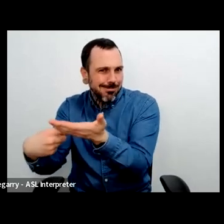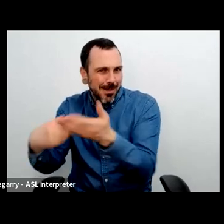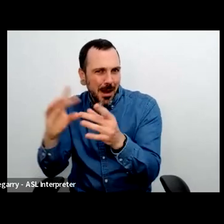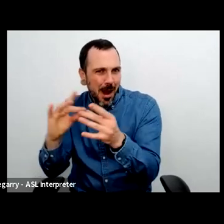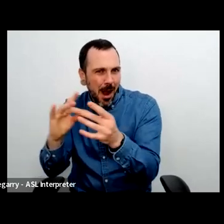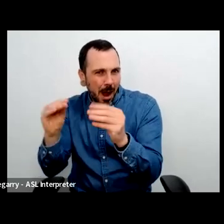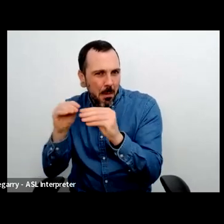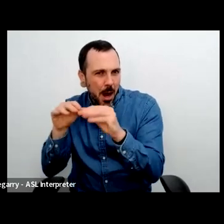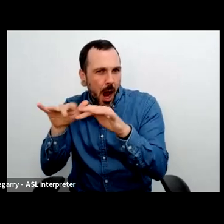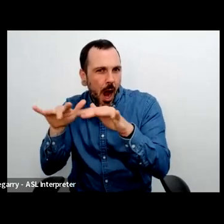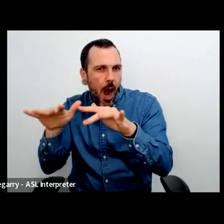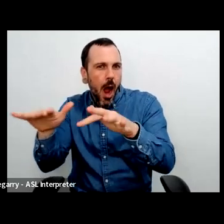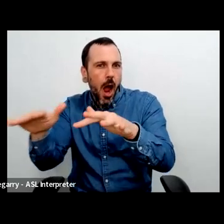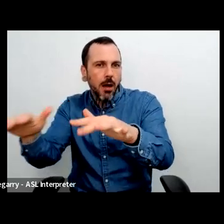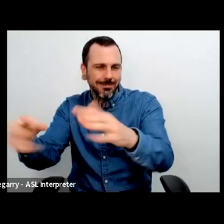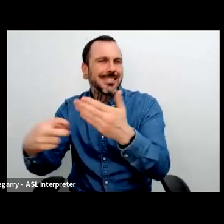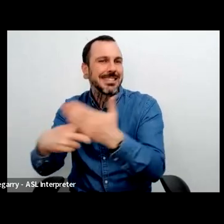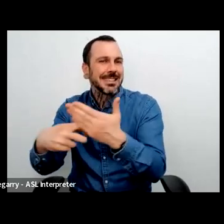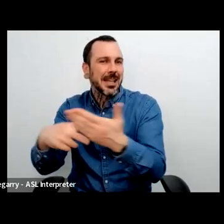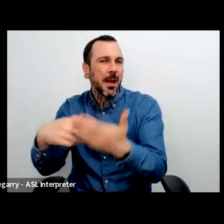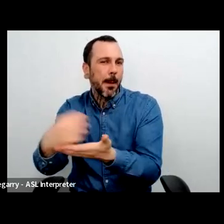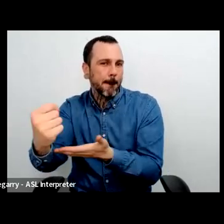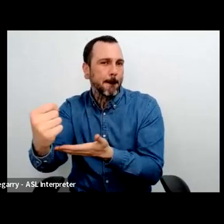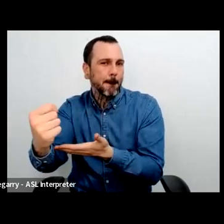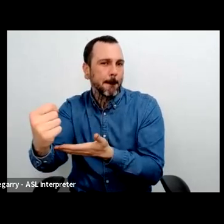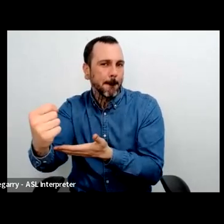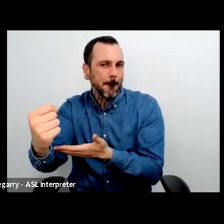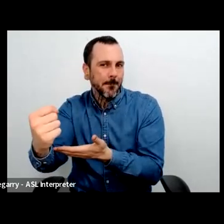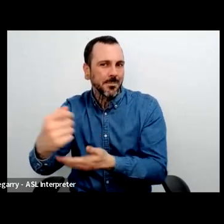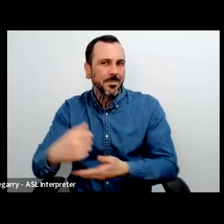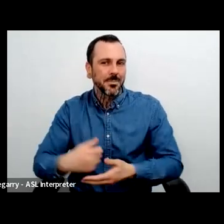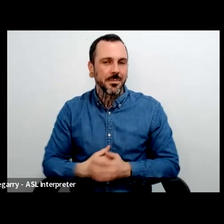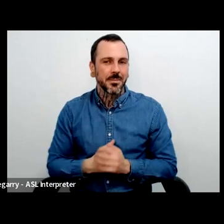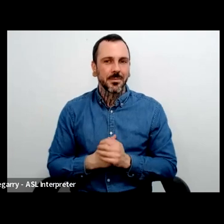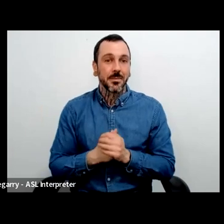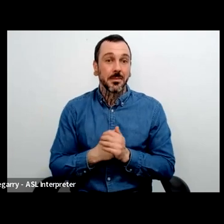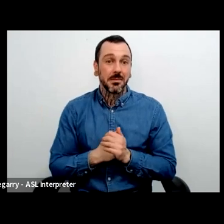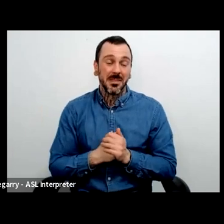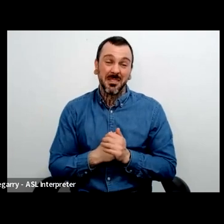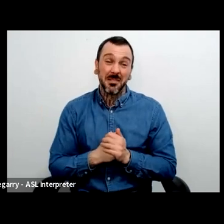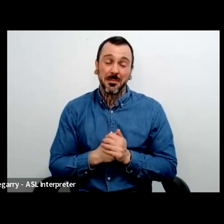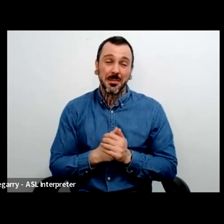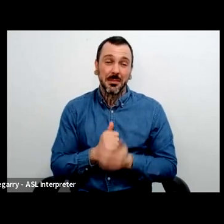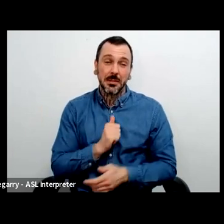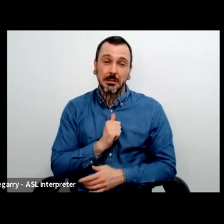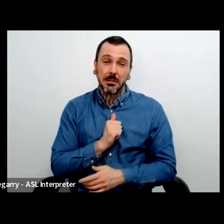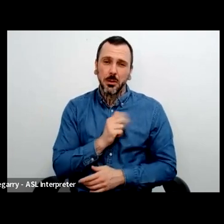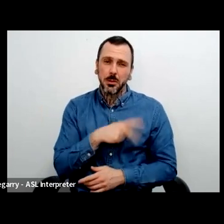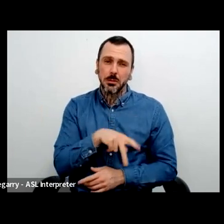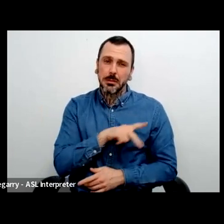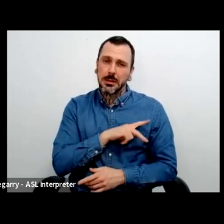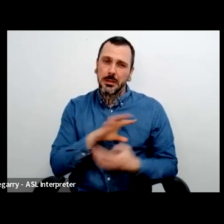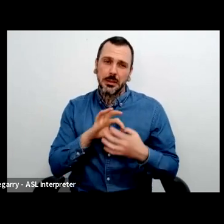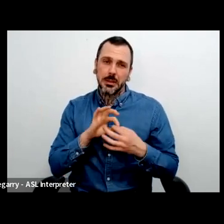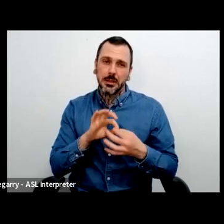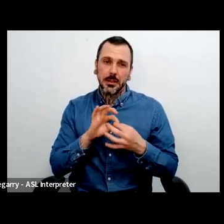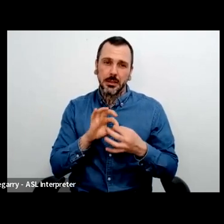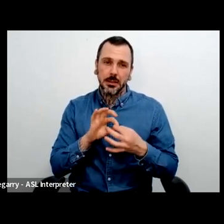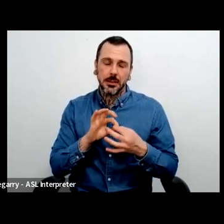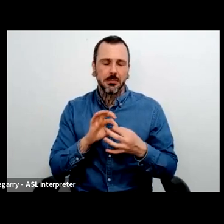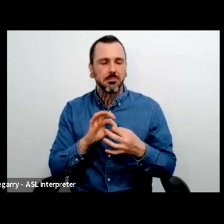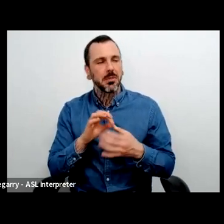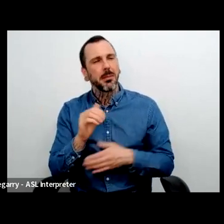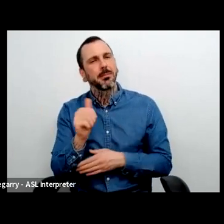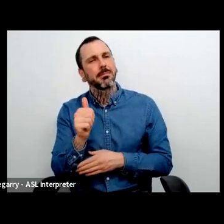right? And this is obviously very personal for me. 10 years ago, or 15 years ago, I should